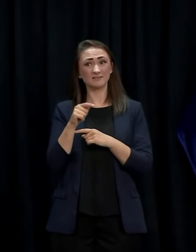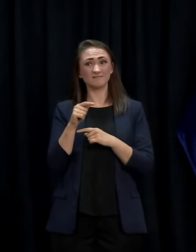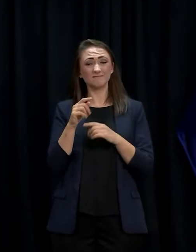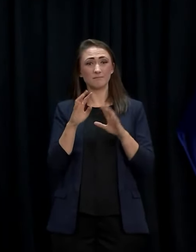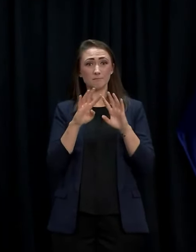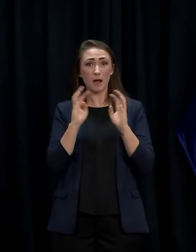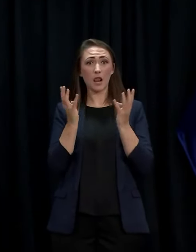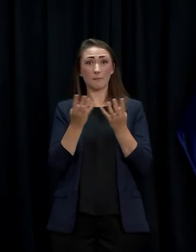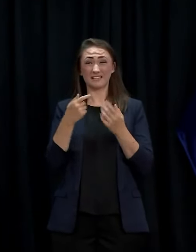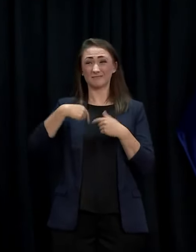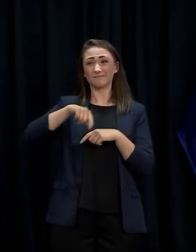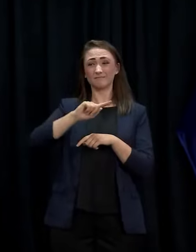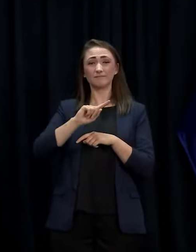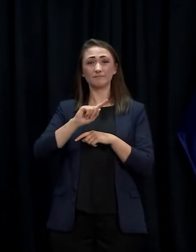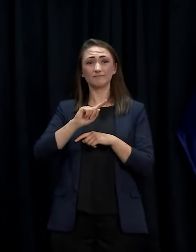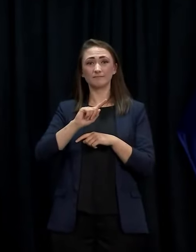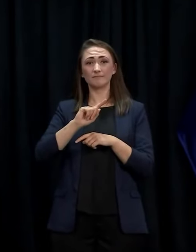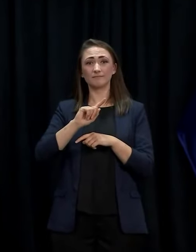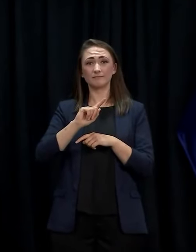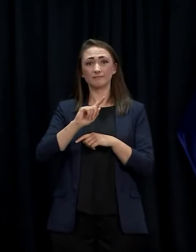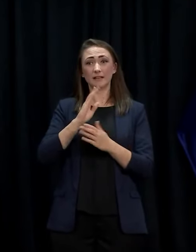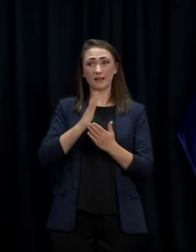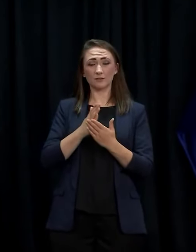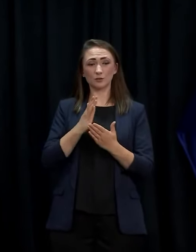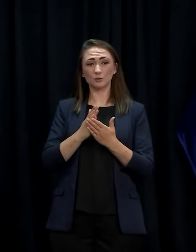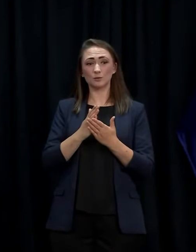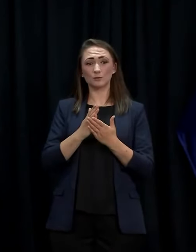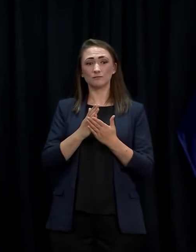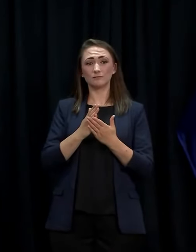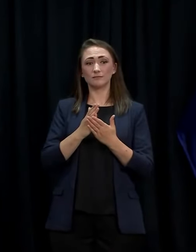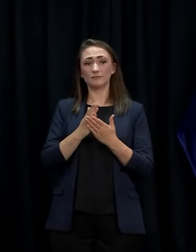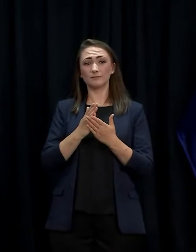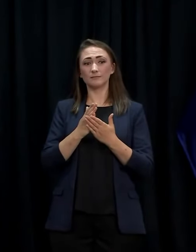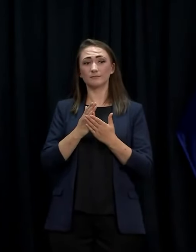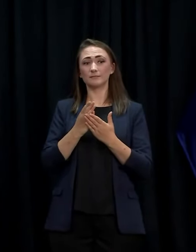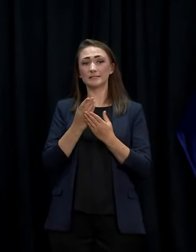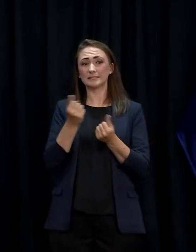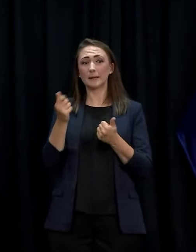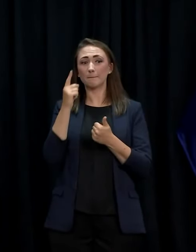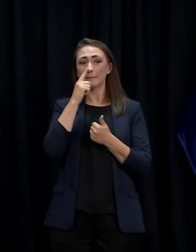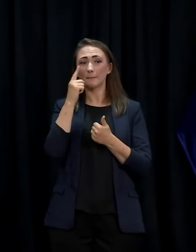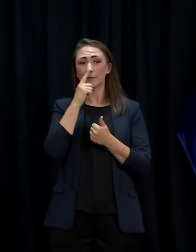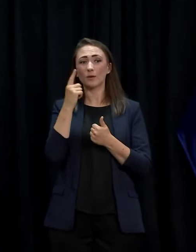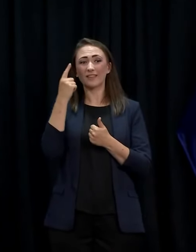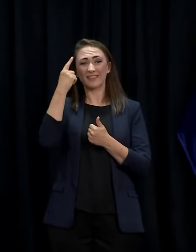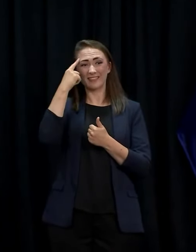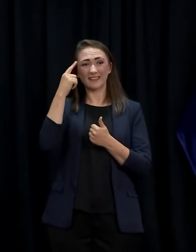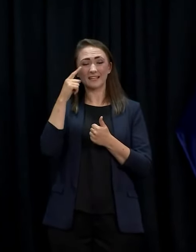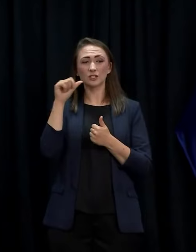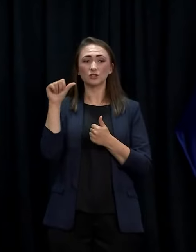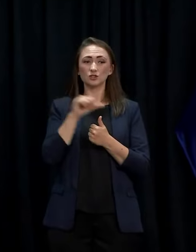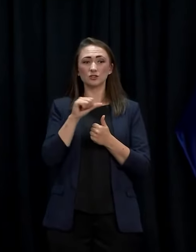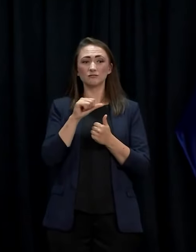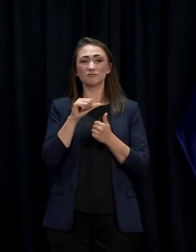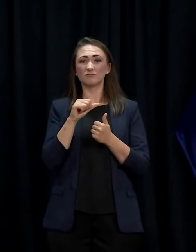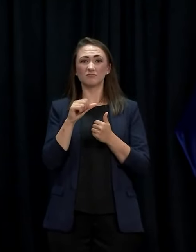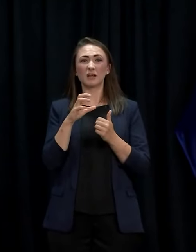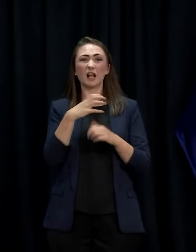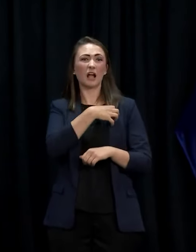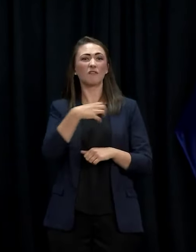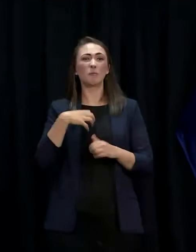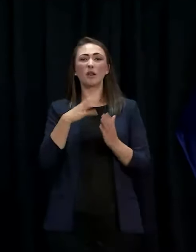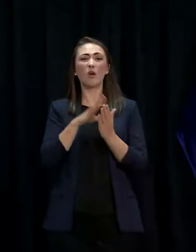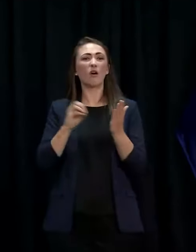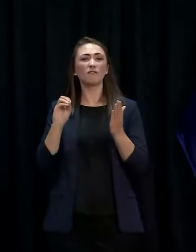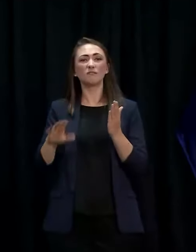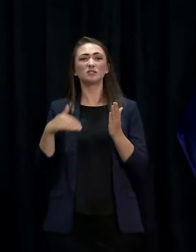elected body isn't a legitimate one. It is a legitimate one, and they are absolutely exercising a legitimate right in petitioning the Parliament. Would you accept